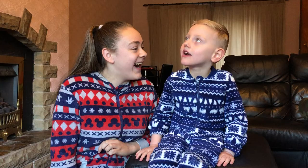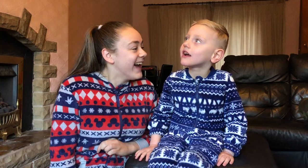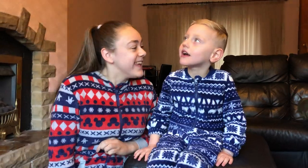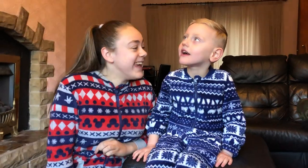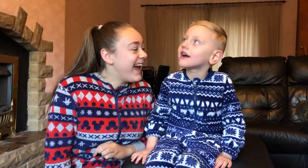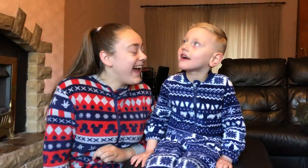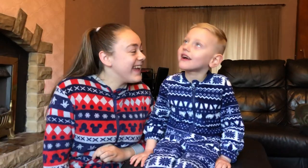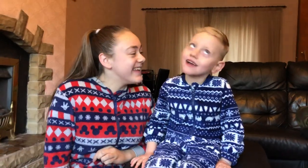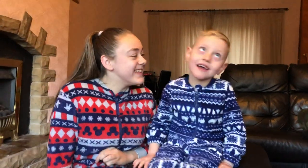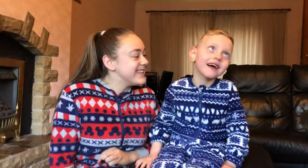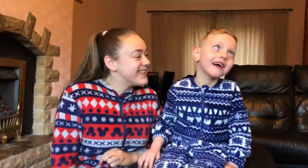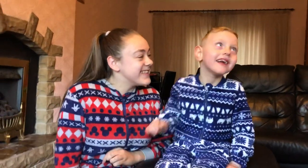What is the music?